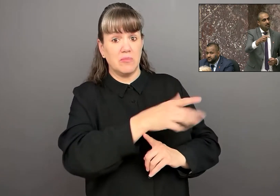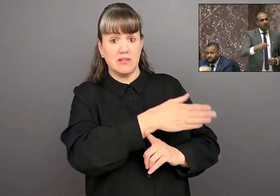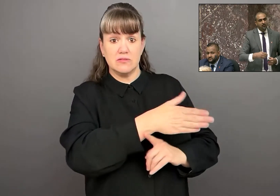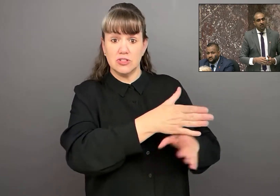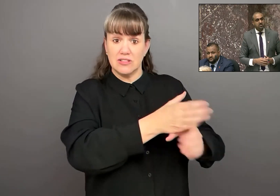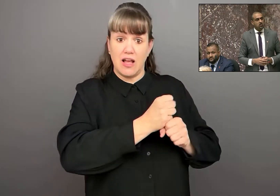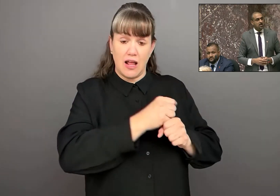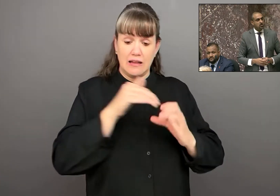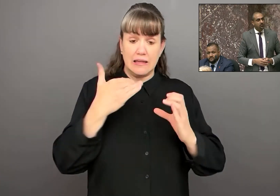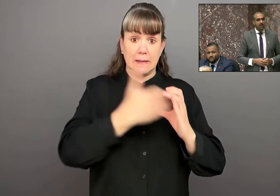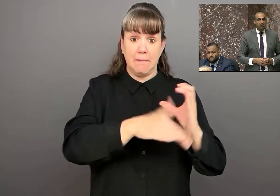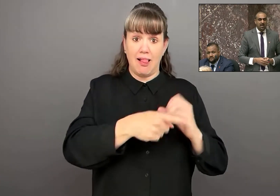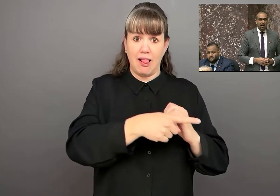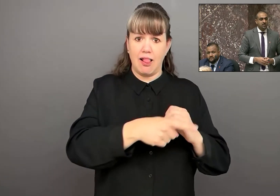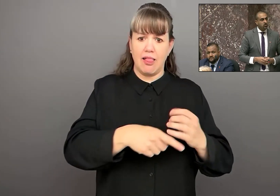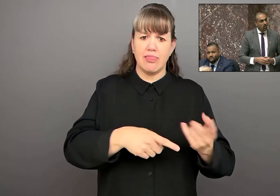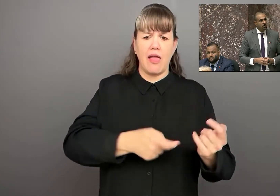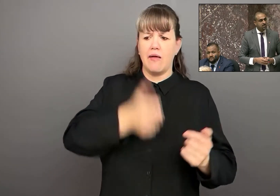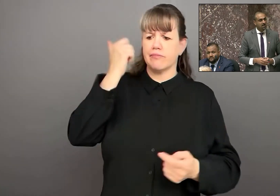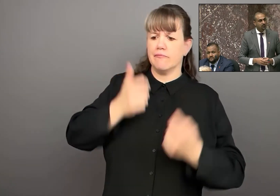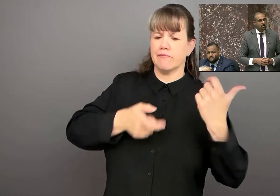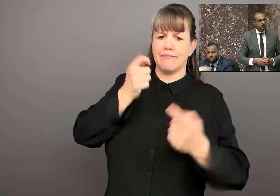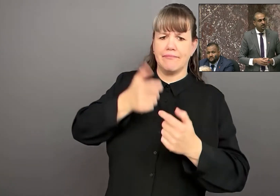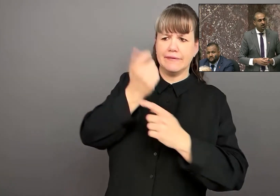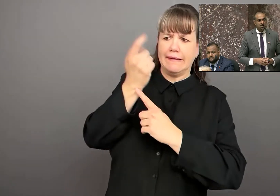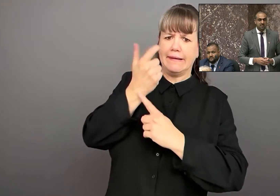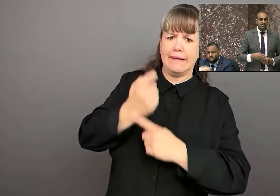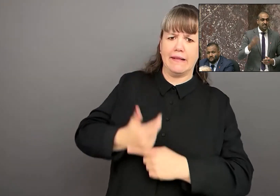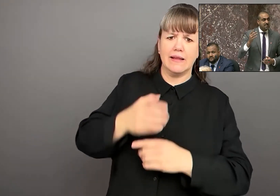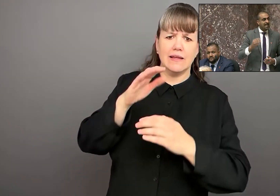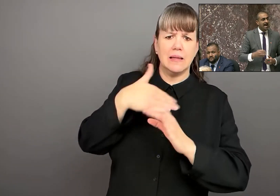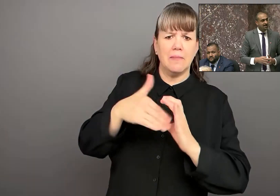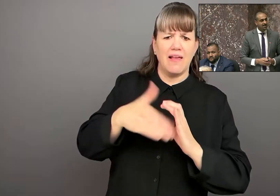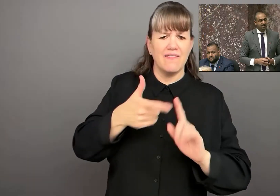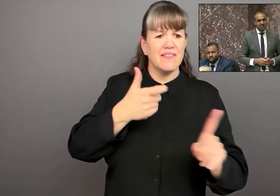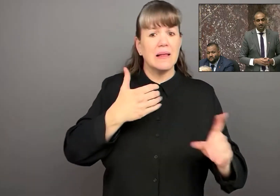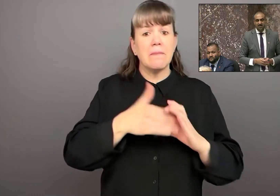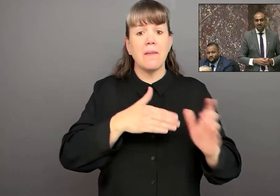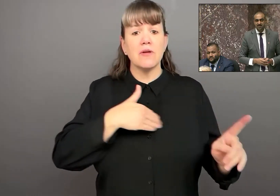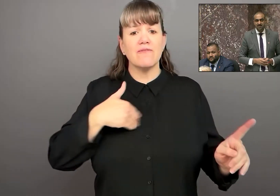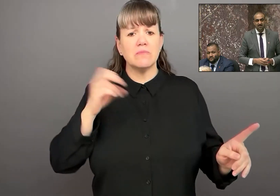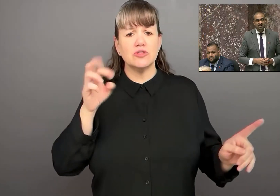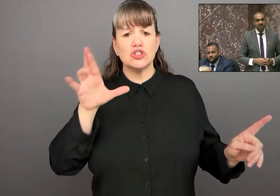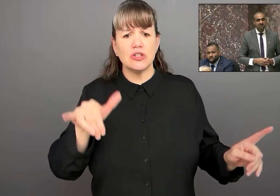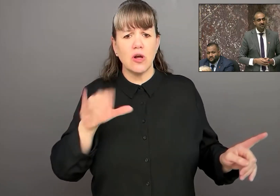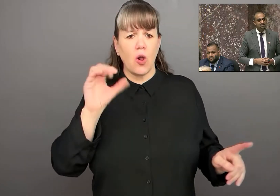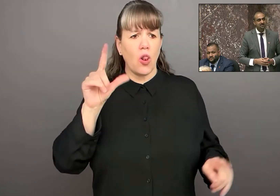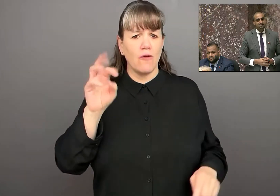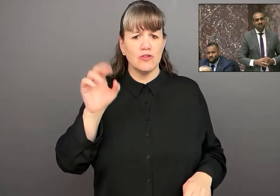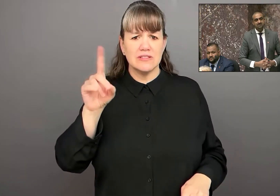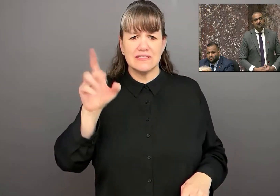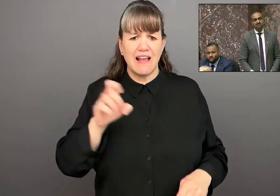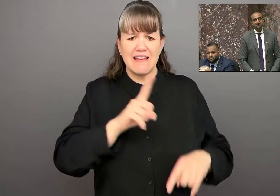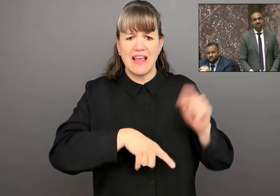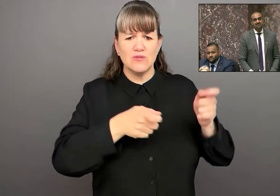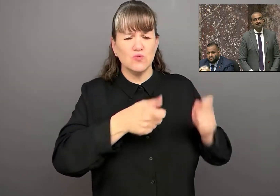the member from Surrey Cloverdale can't control herself, Honourable Speaker, consistently heckling in this place.